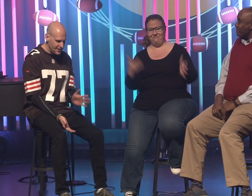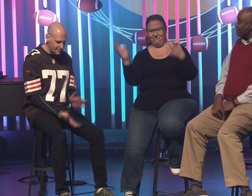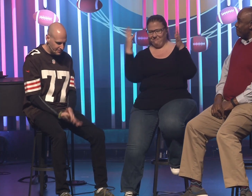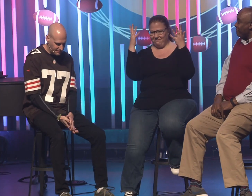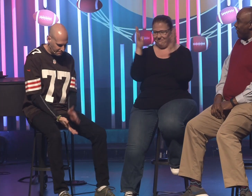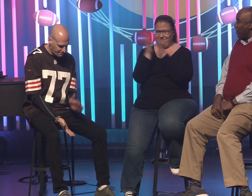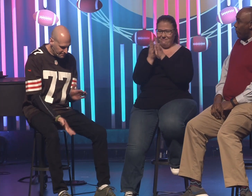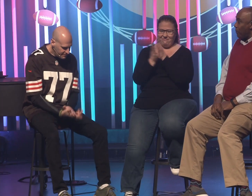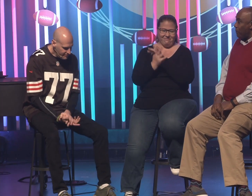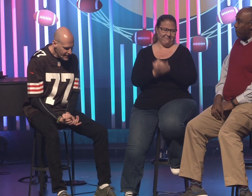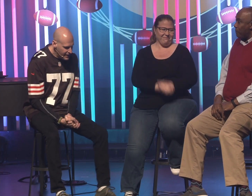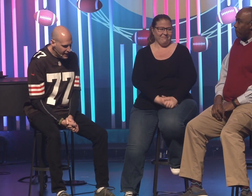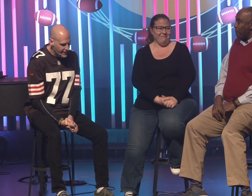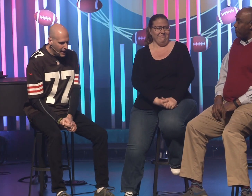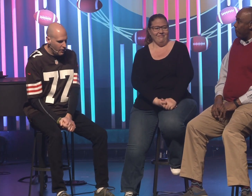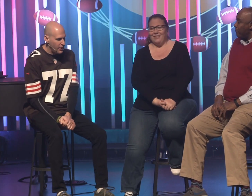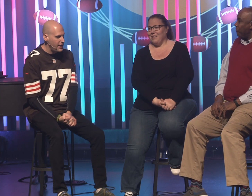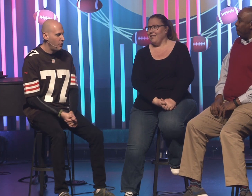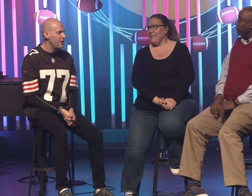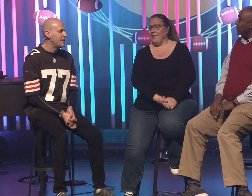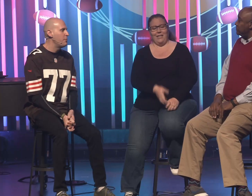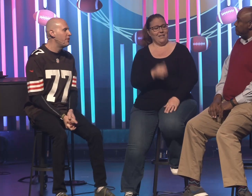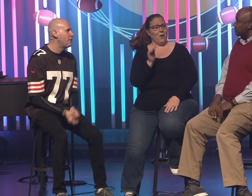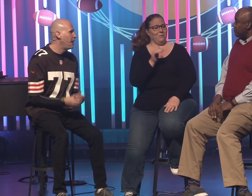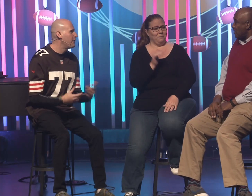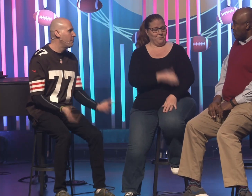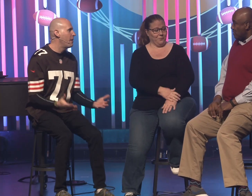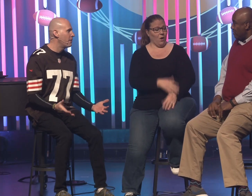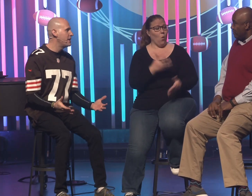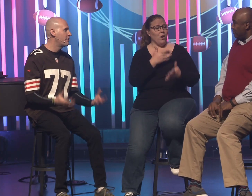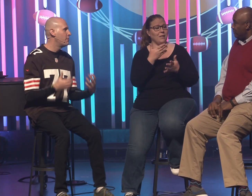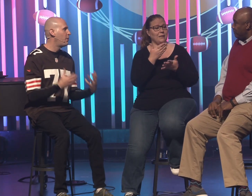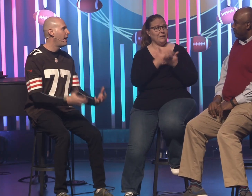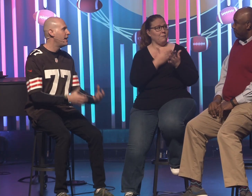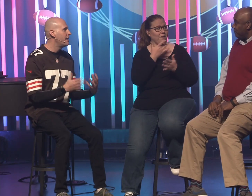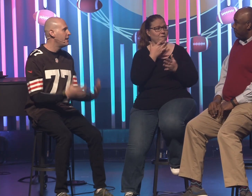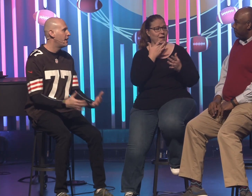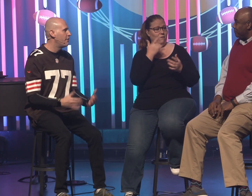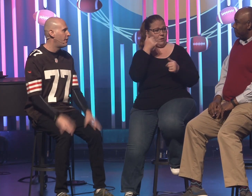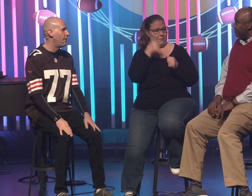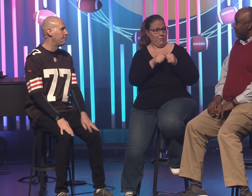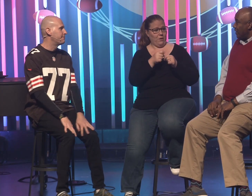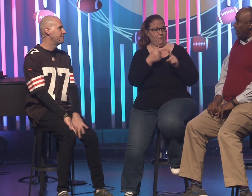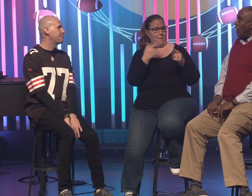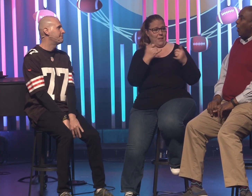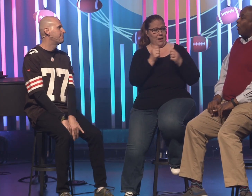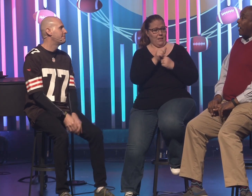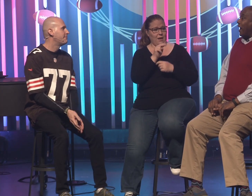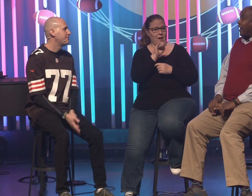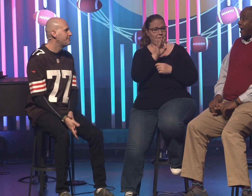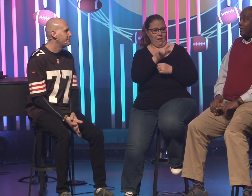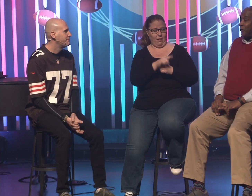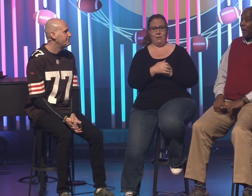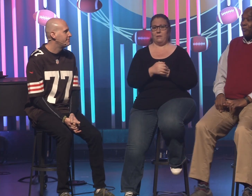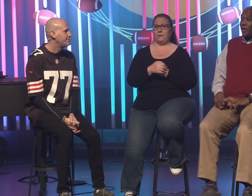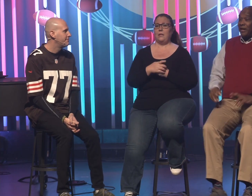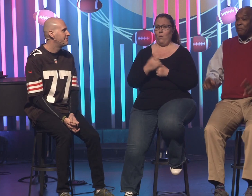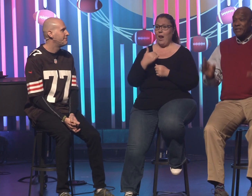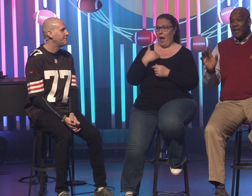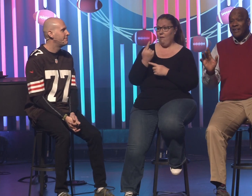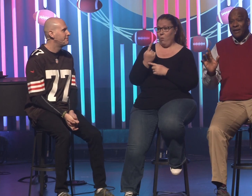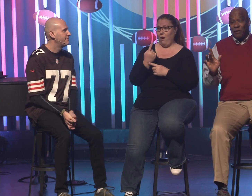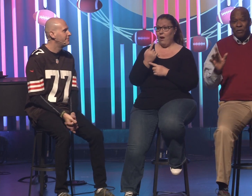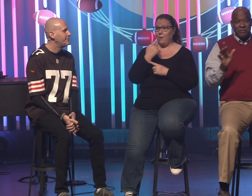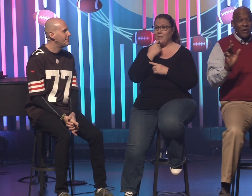That's good. Now, Rickey, what are some of your favorite memories from playing in the NFL? Oh my, I do have one,